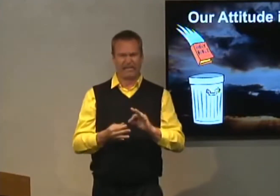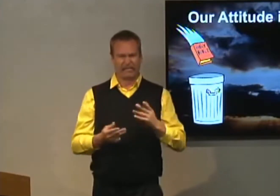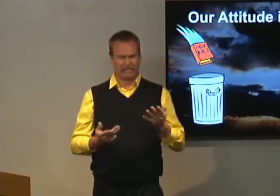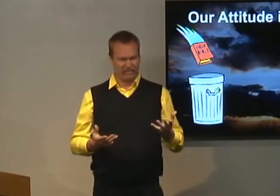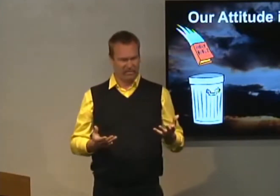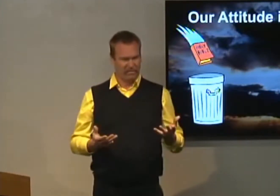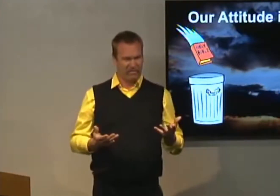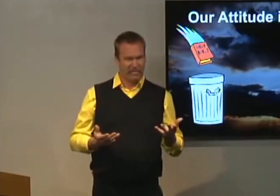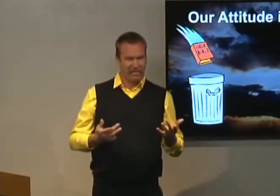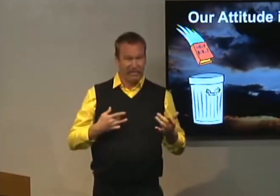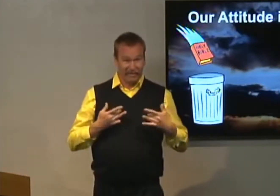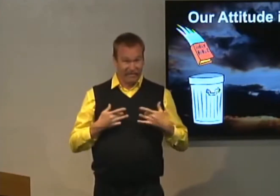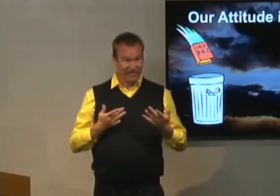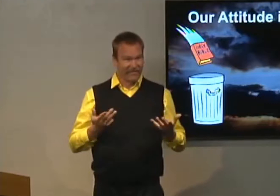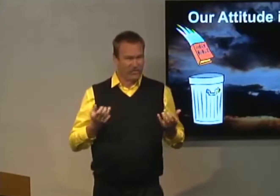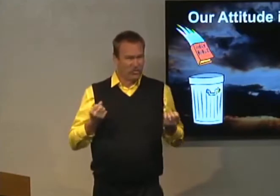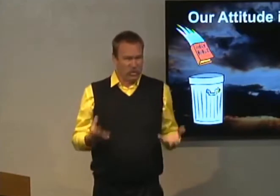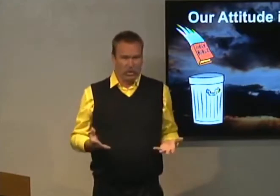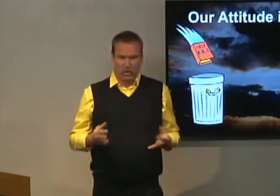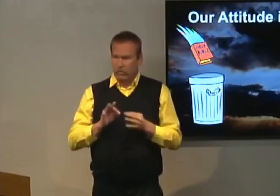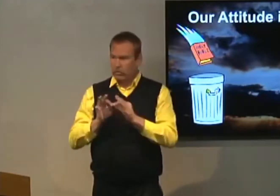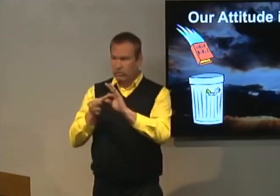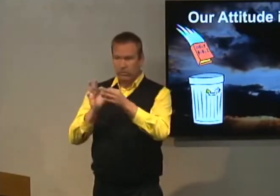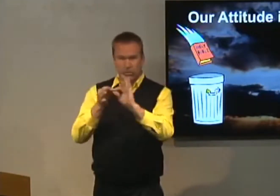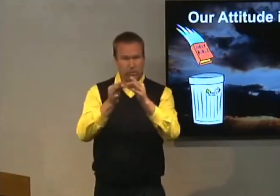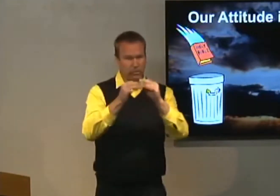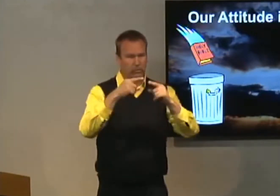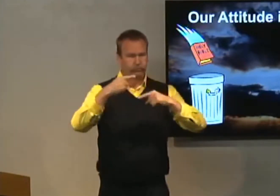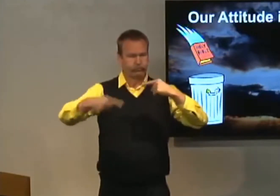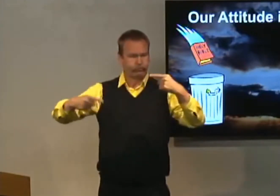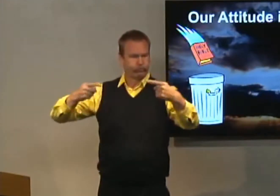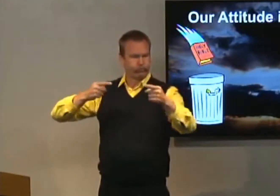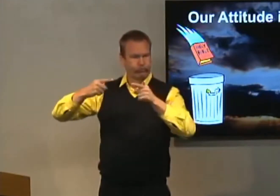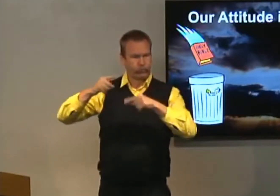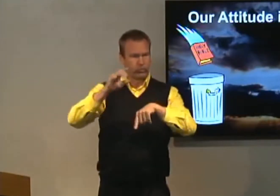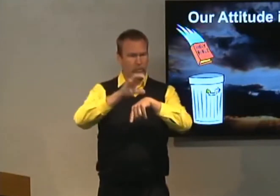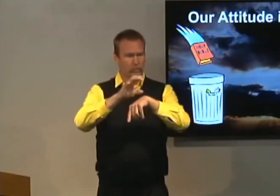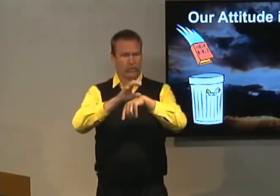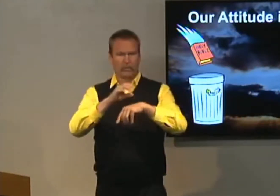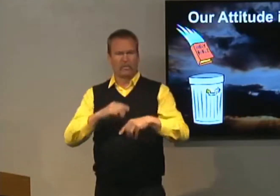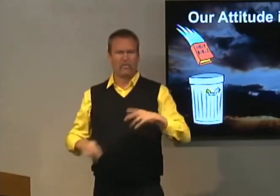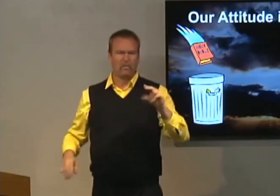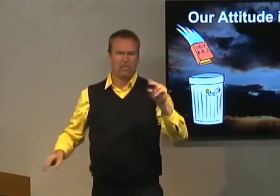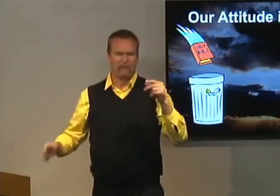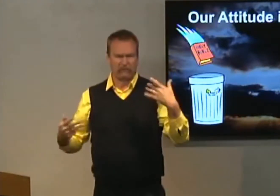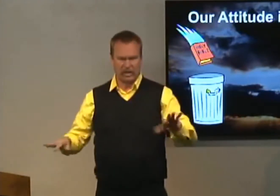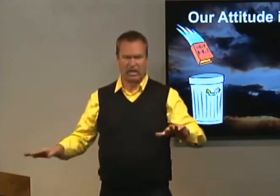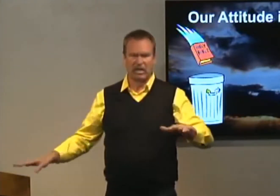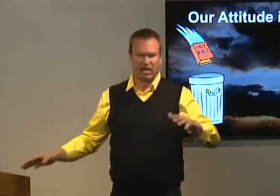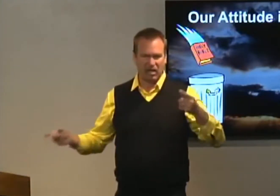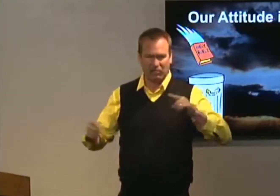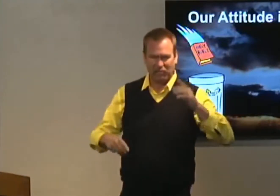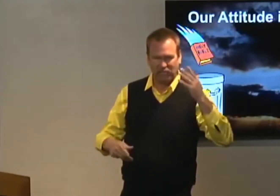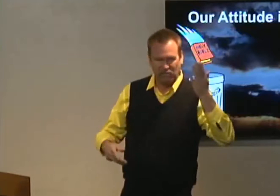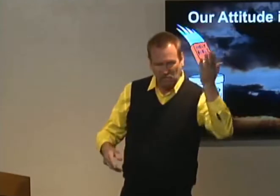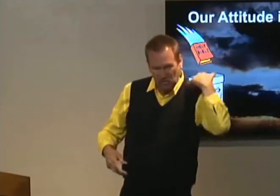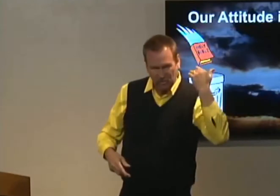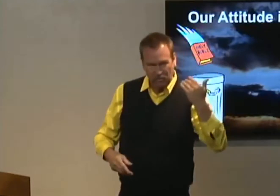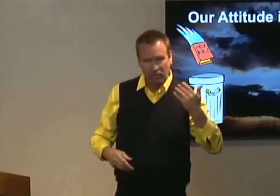post-tribulation, different ones. So many. We see them all over. And, you know, there were struggles in different